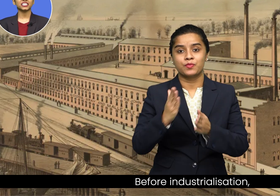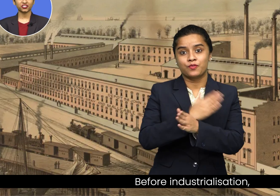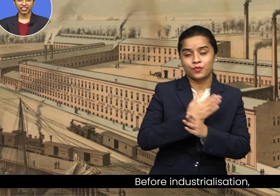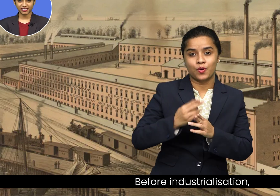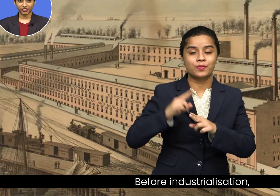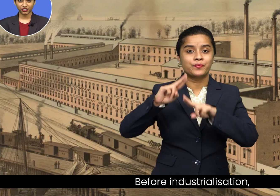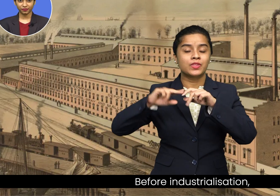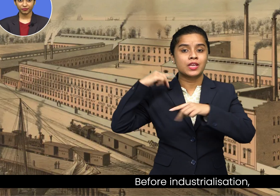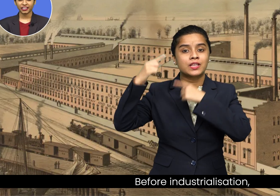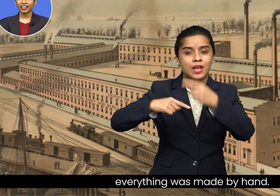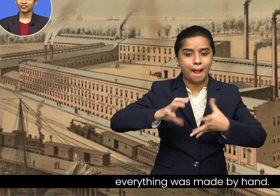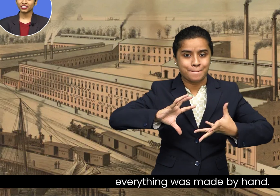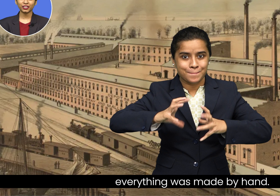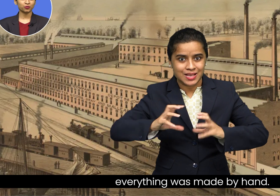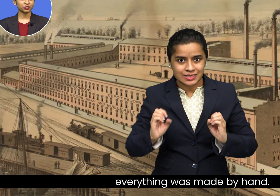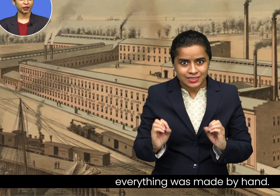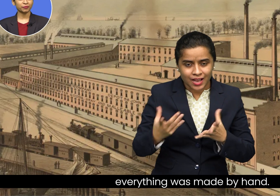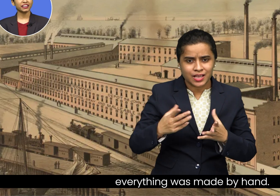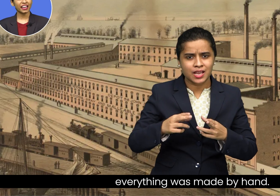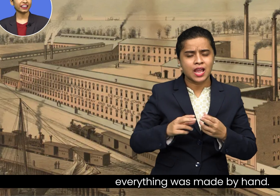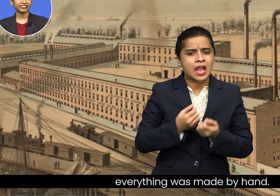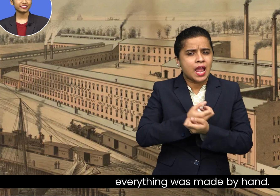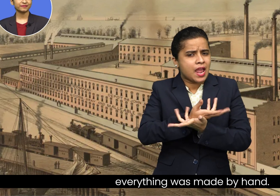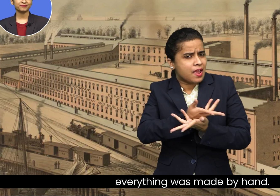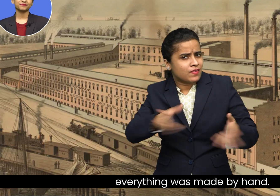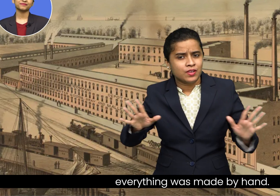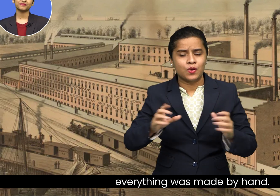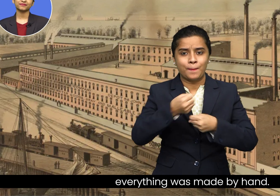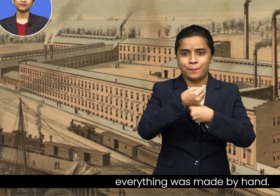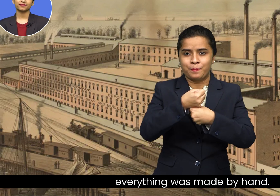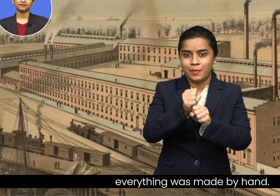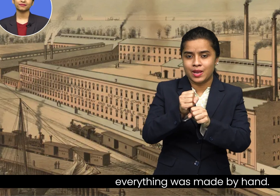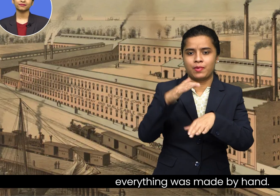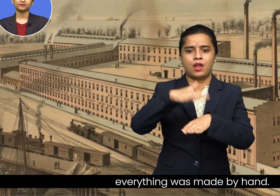Before industrialization, everything was made by hand.